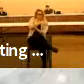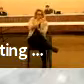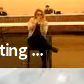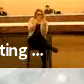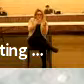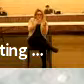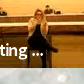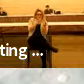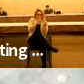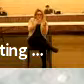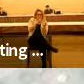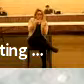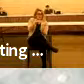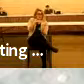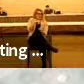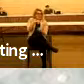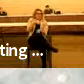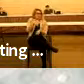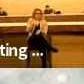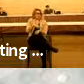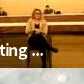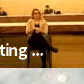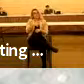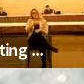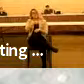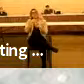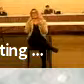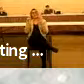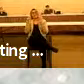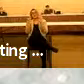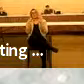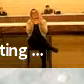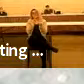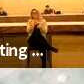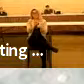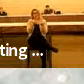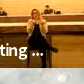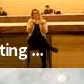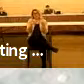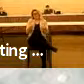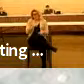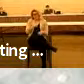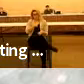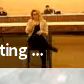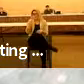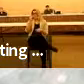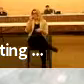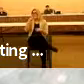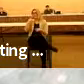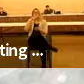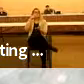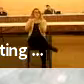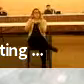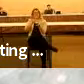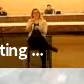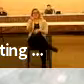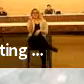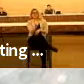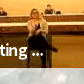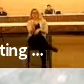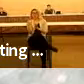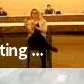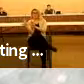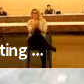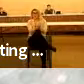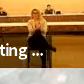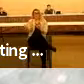this is the anal engineer in me. The road that's going north-south on the west side of the property line here says Scottsville West